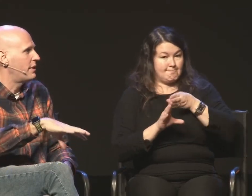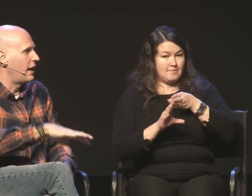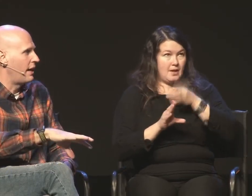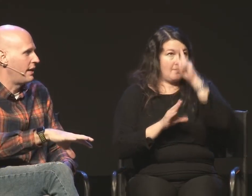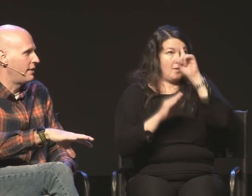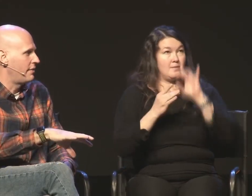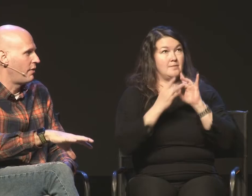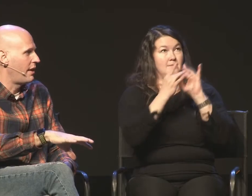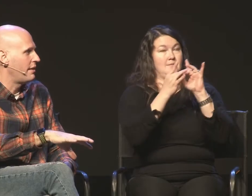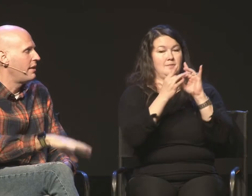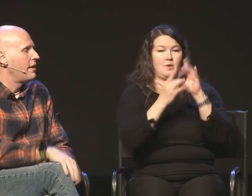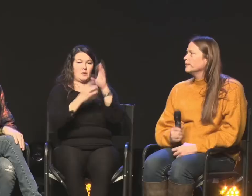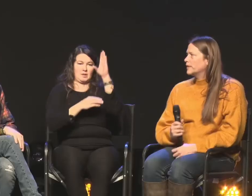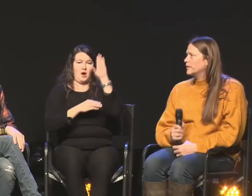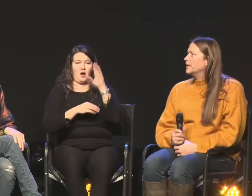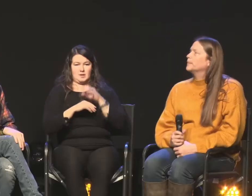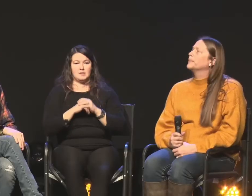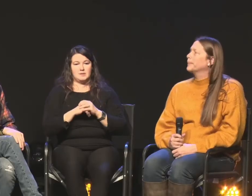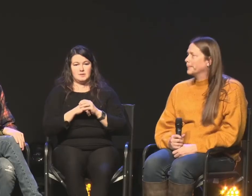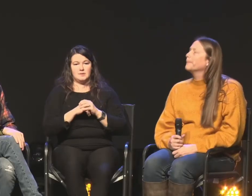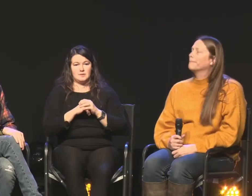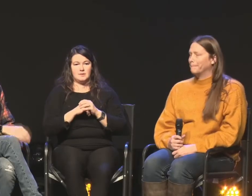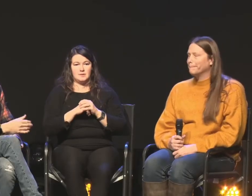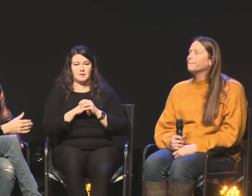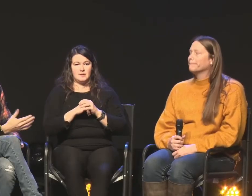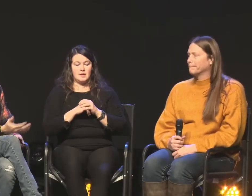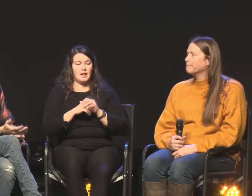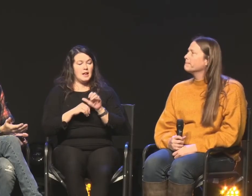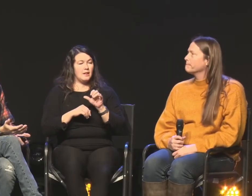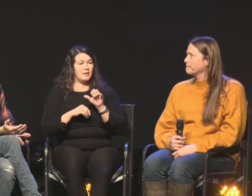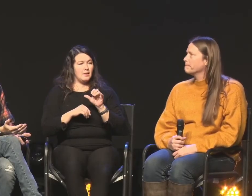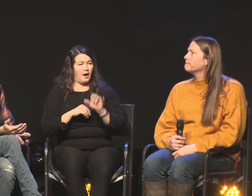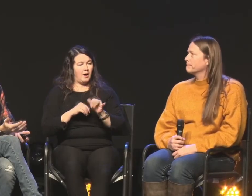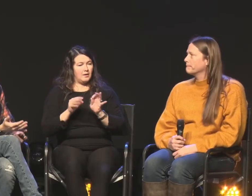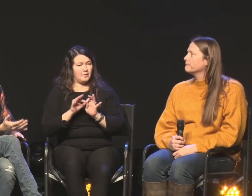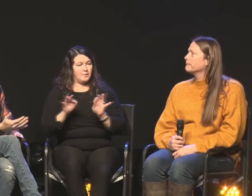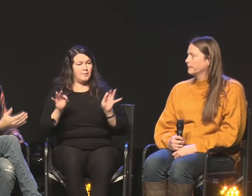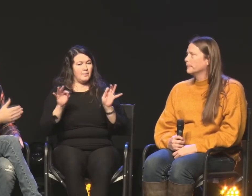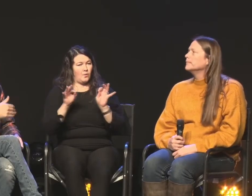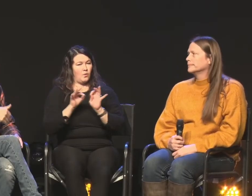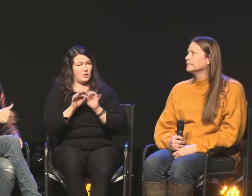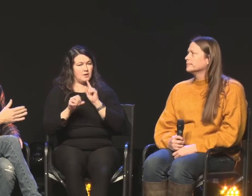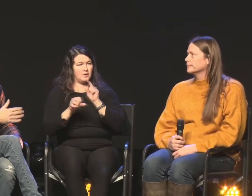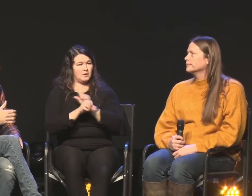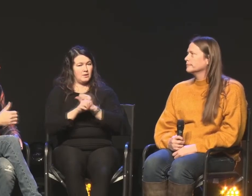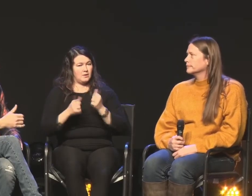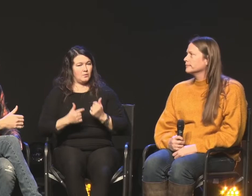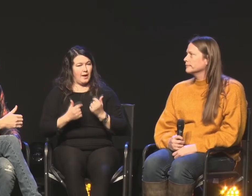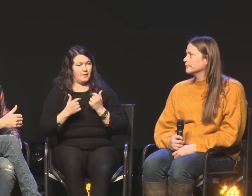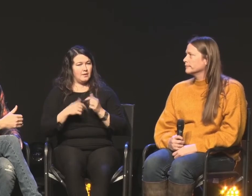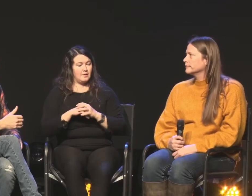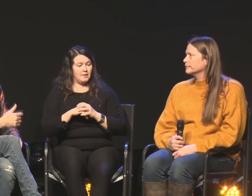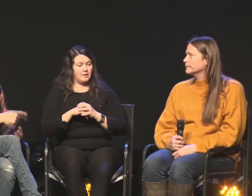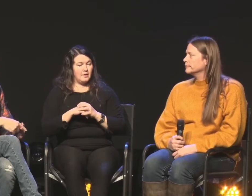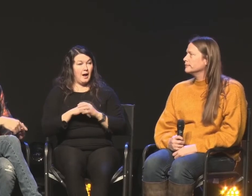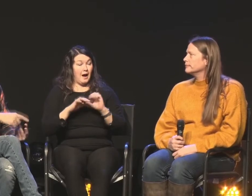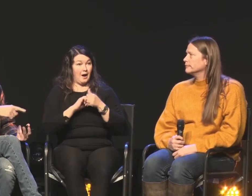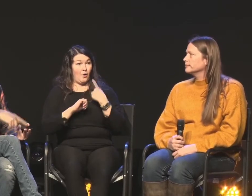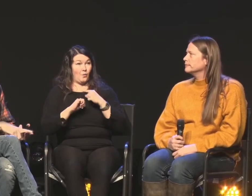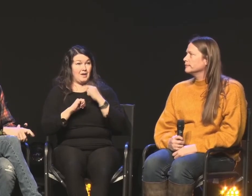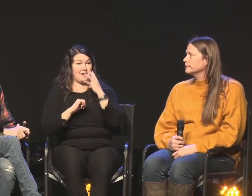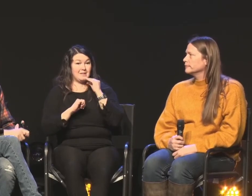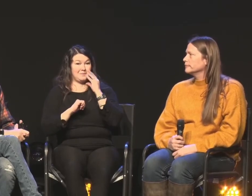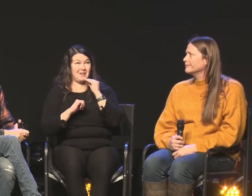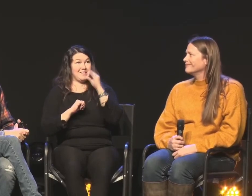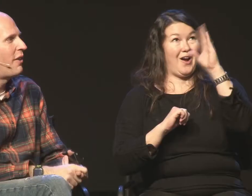of God, right? And that's an important kind of reality, that so much of how we experience God's mercy and